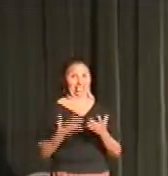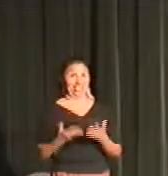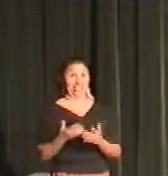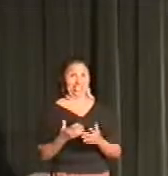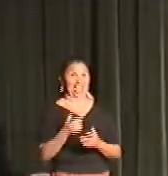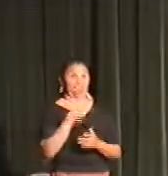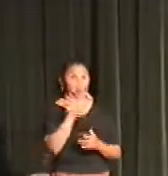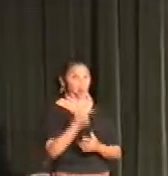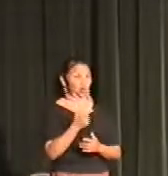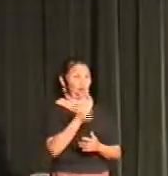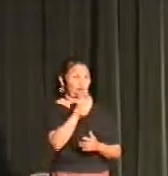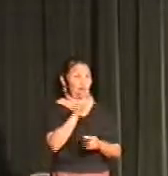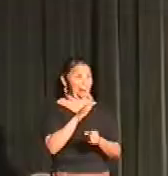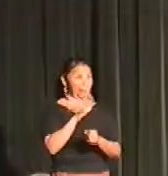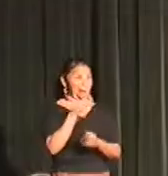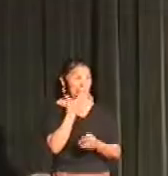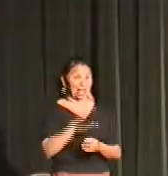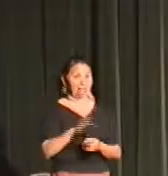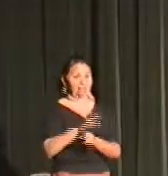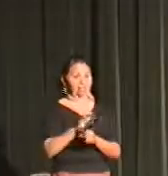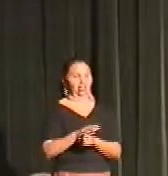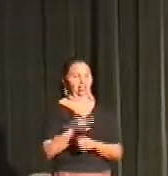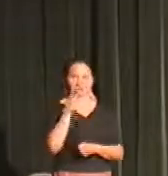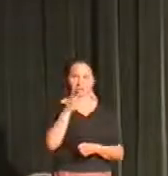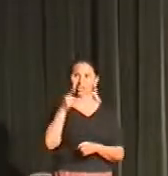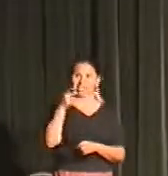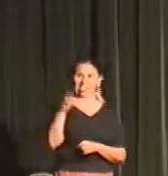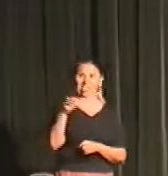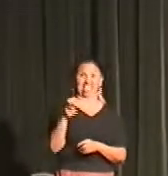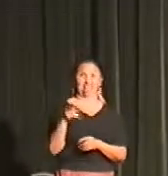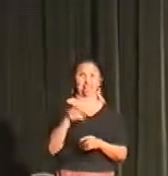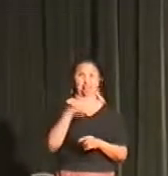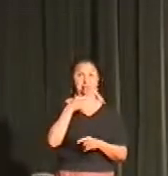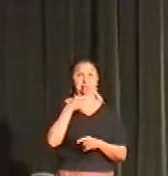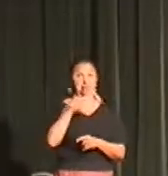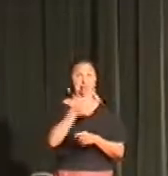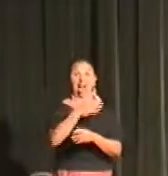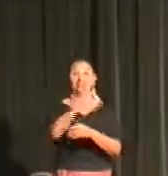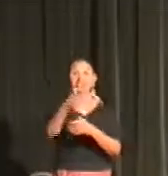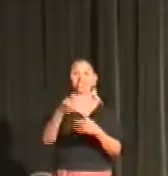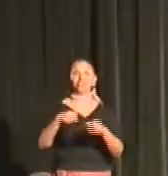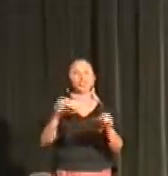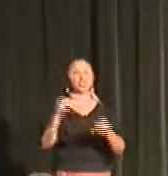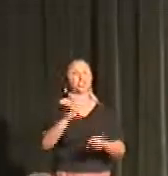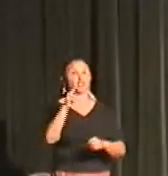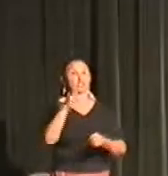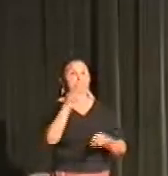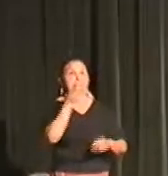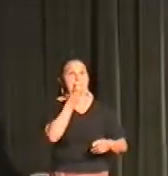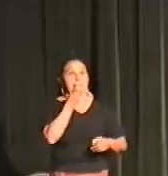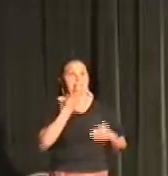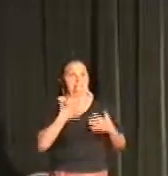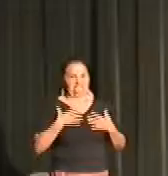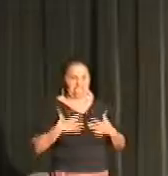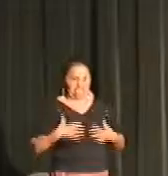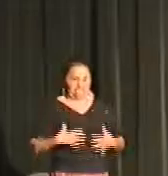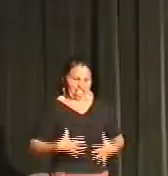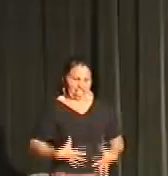been seen in public on numerous occasions wearing pink, which was